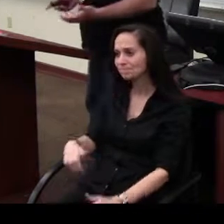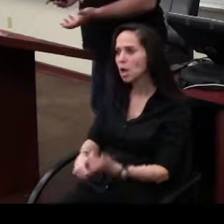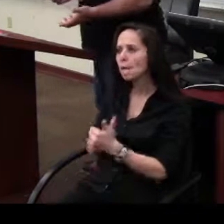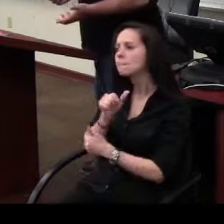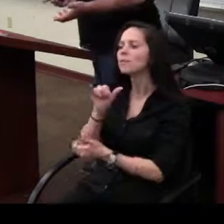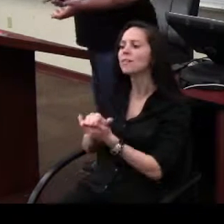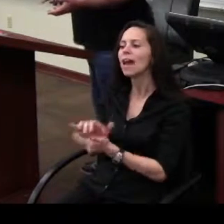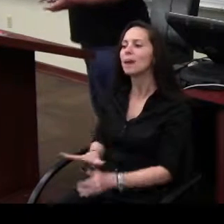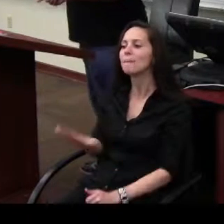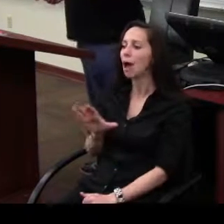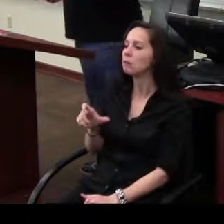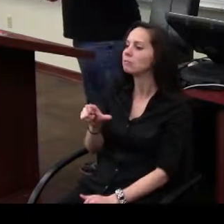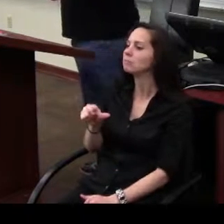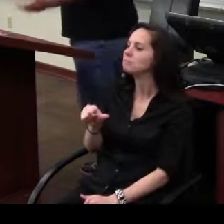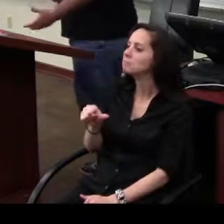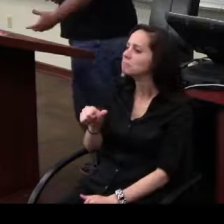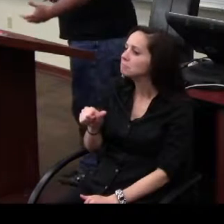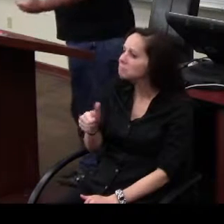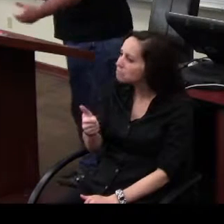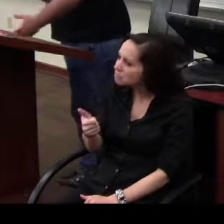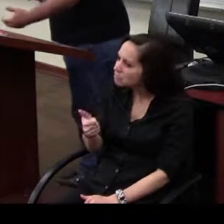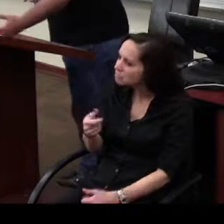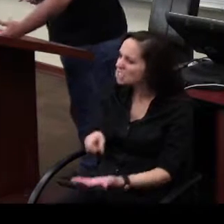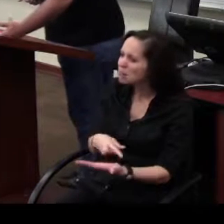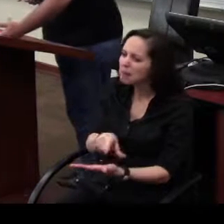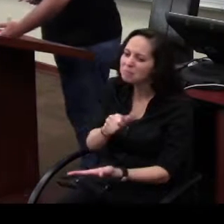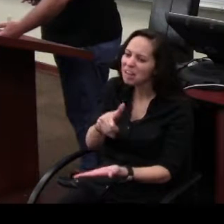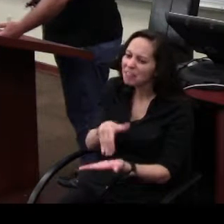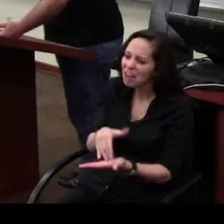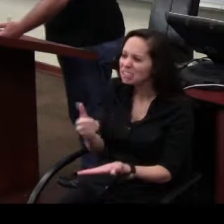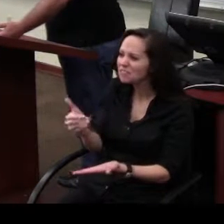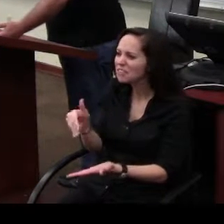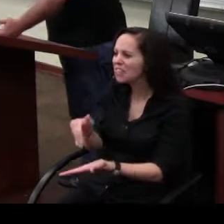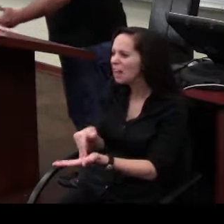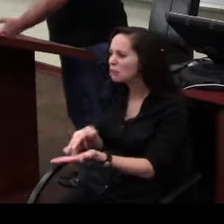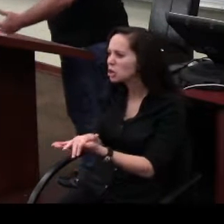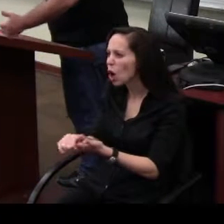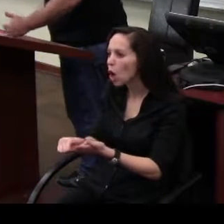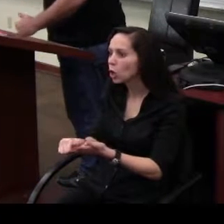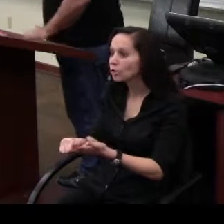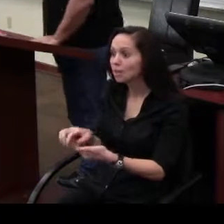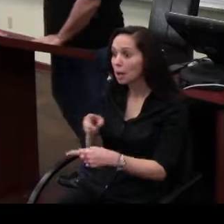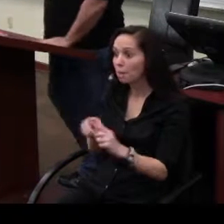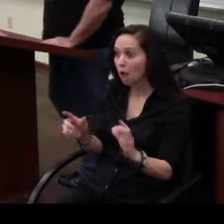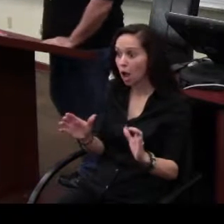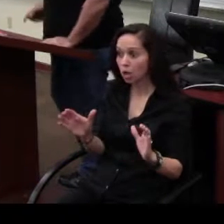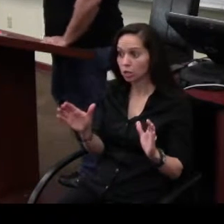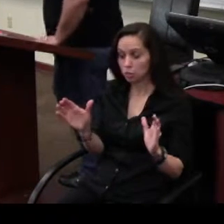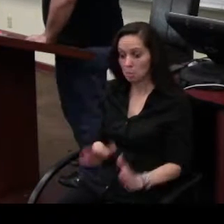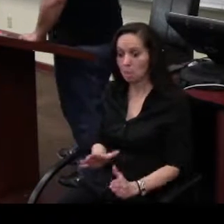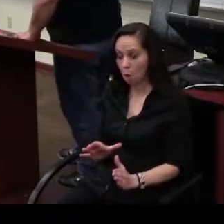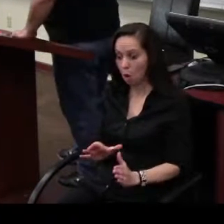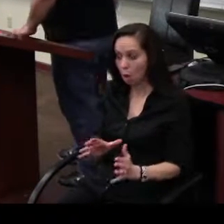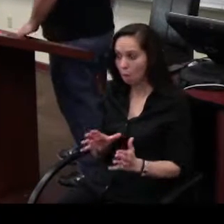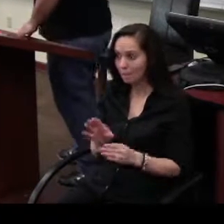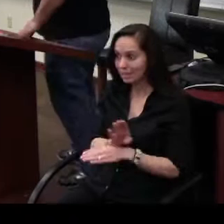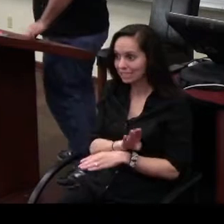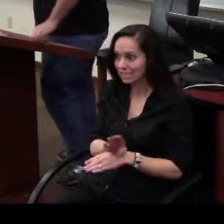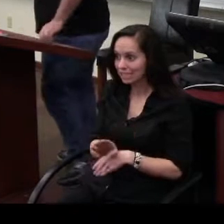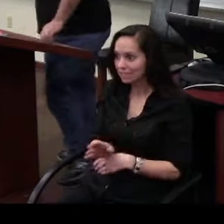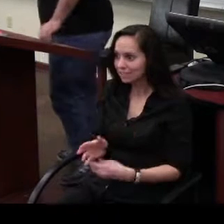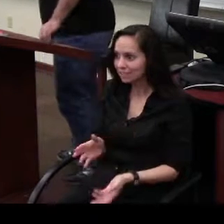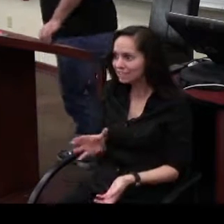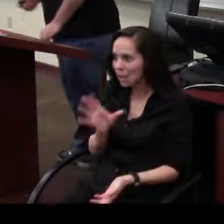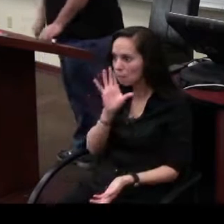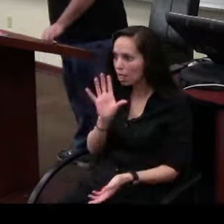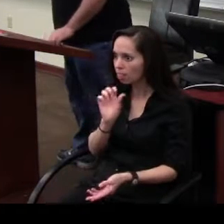only $10,000, $15,000, but that may be enough to cripple an SMB or really hurt an SMB. Not everything has to be in